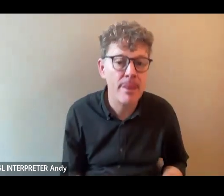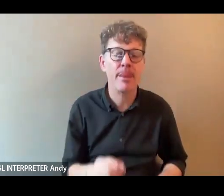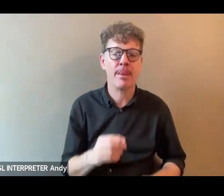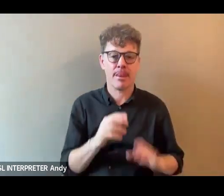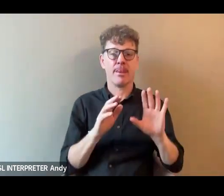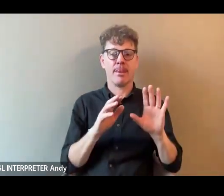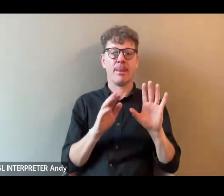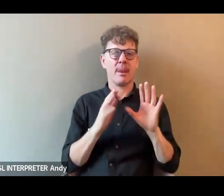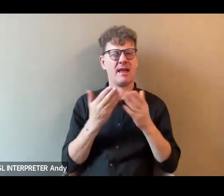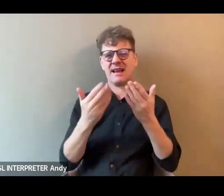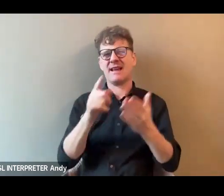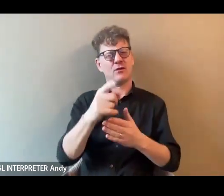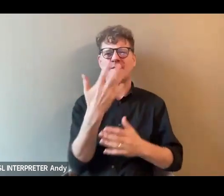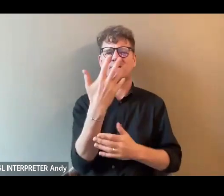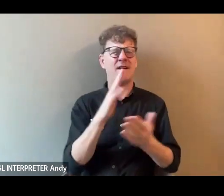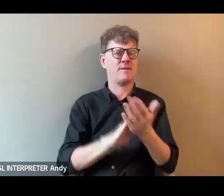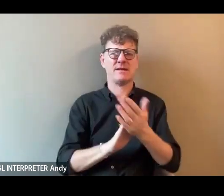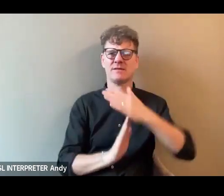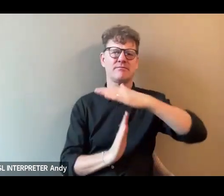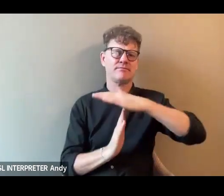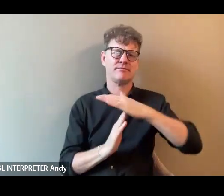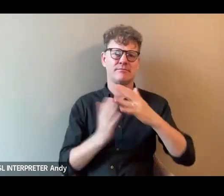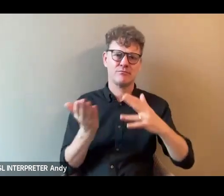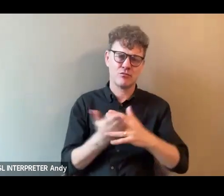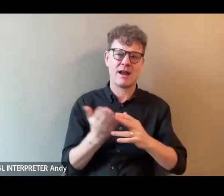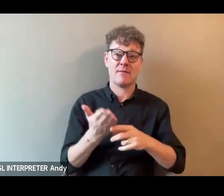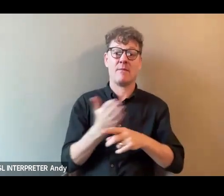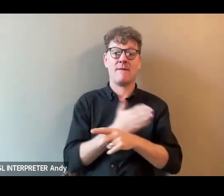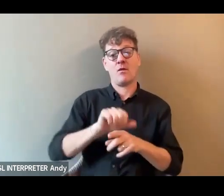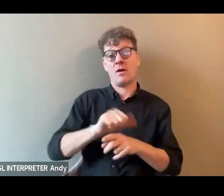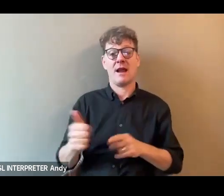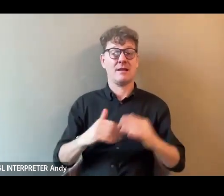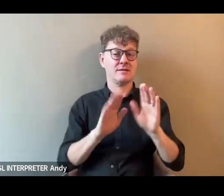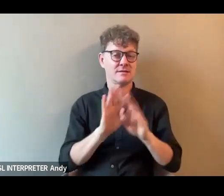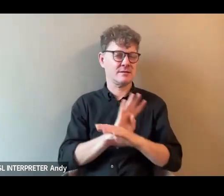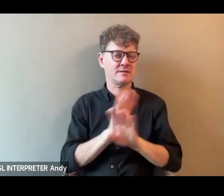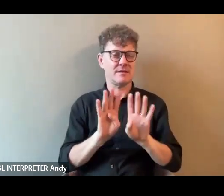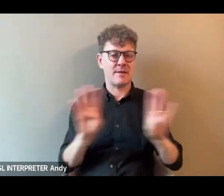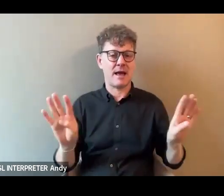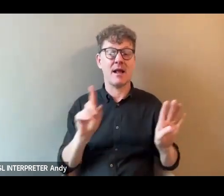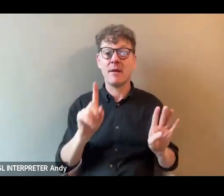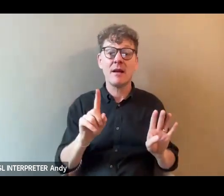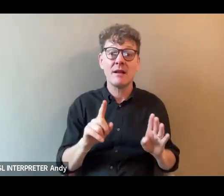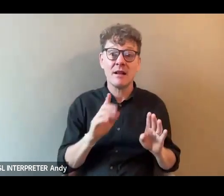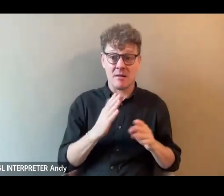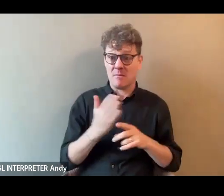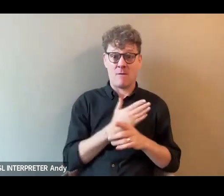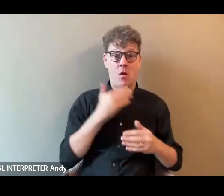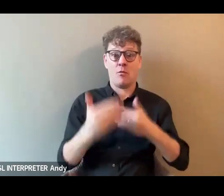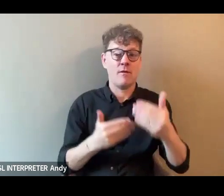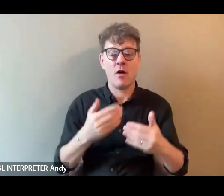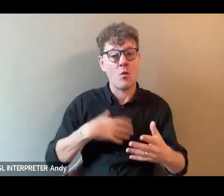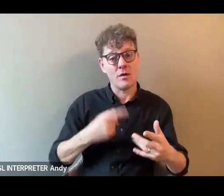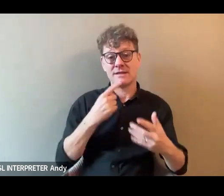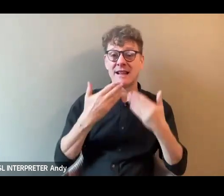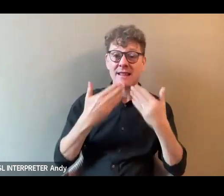just to give people about 5 minutes to move around the room a little bit and get the next panel going. So before we go on to that, I just wanted to say thank you to everybody,